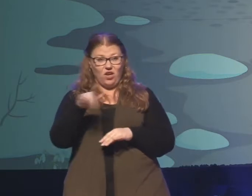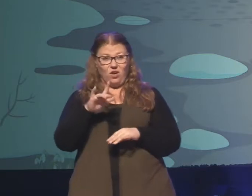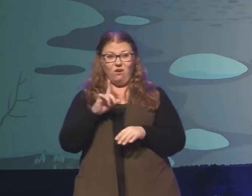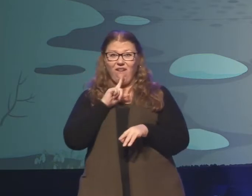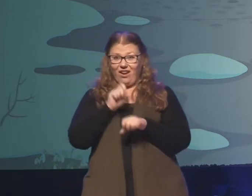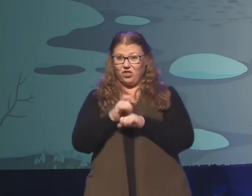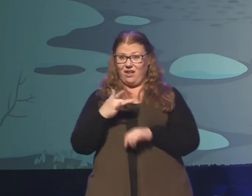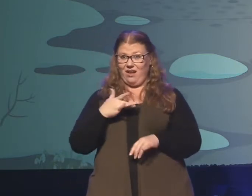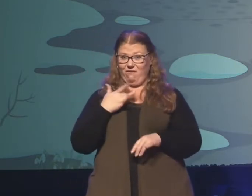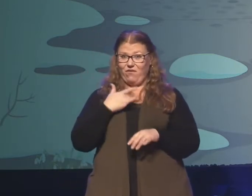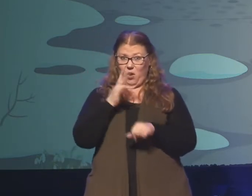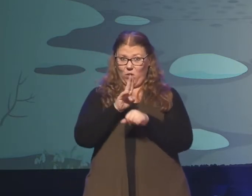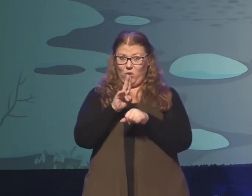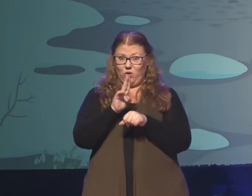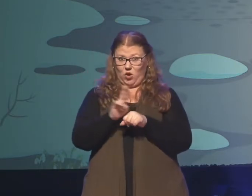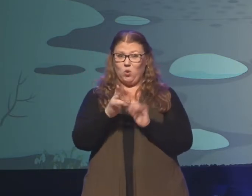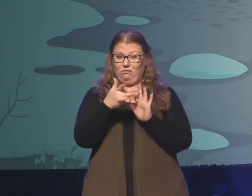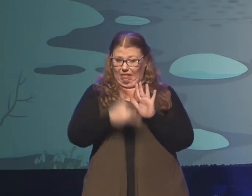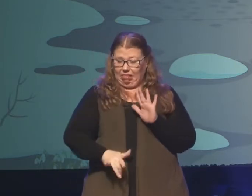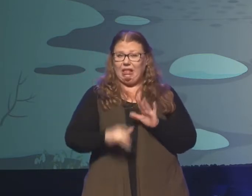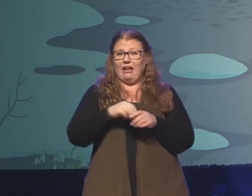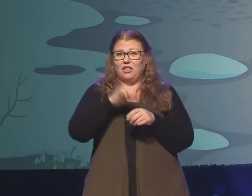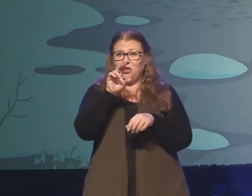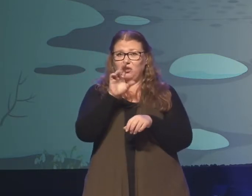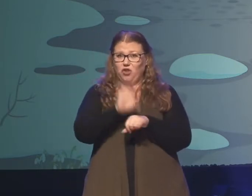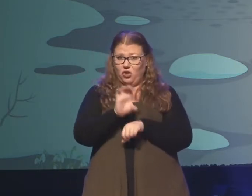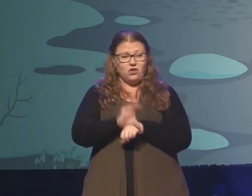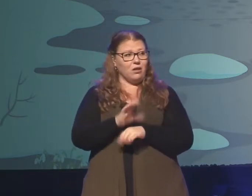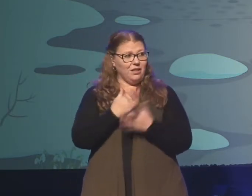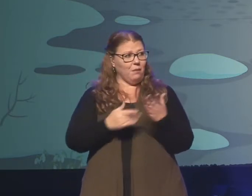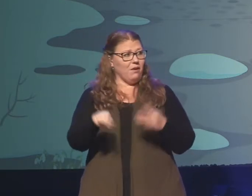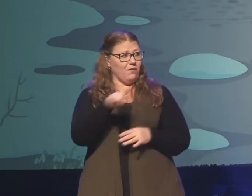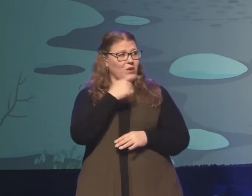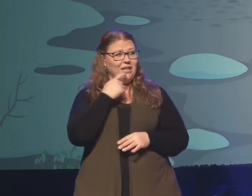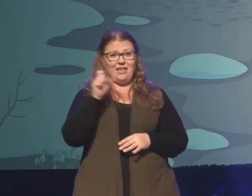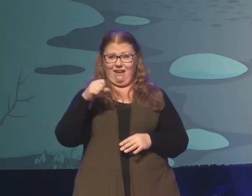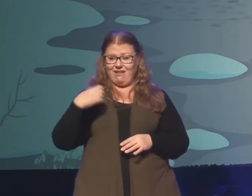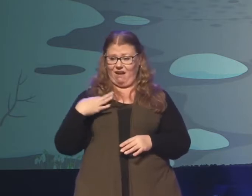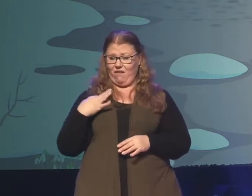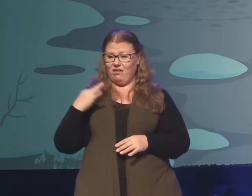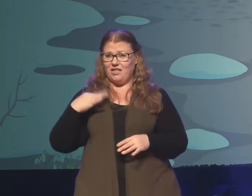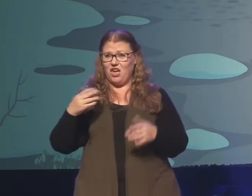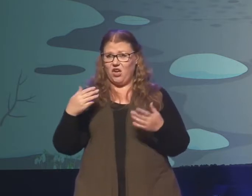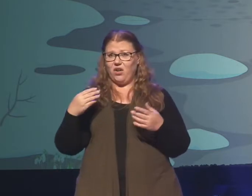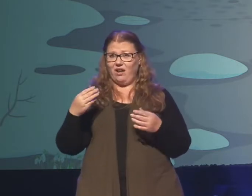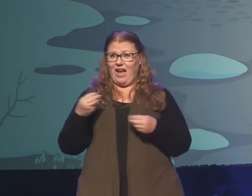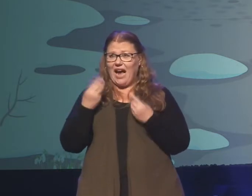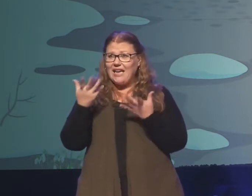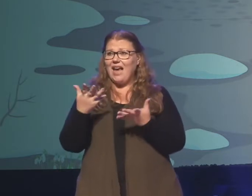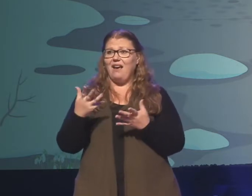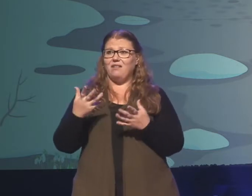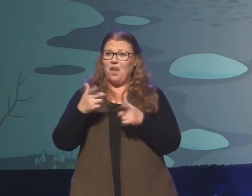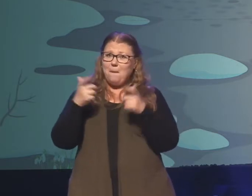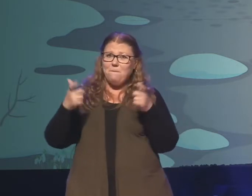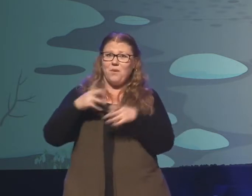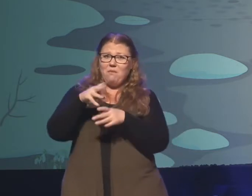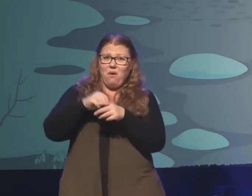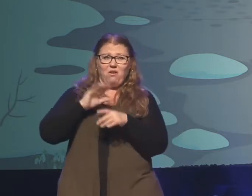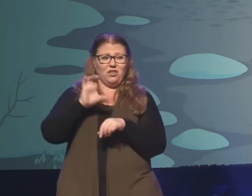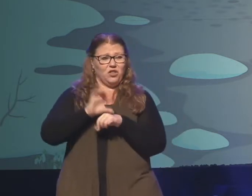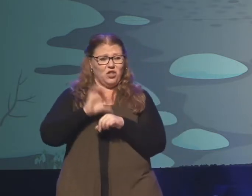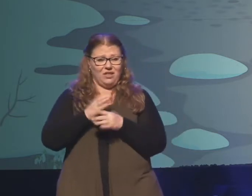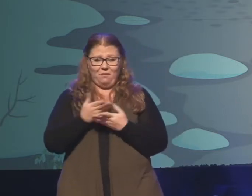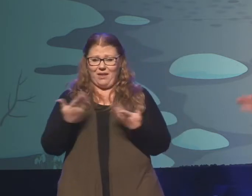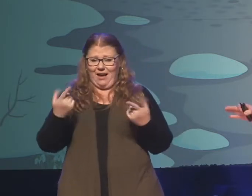felt used in church, right? Some of you would say, yeah, I volunteered, I gave, I was a huge part of this church, and then something happened in my life,